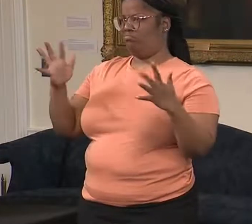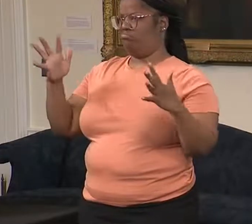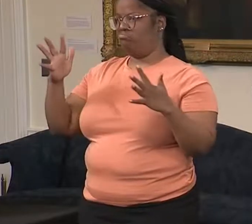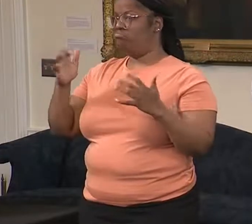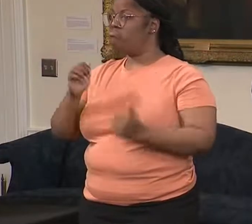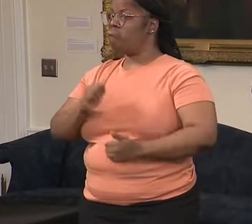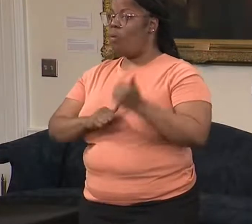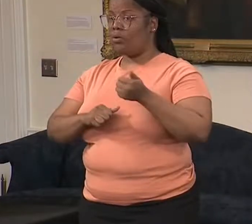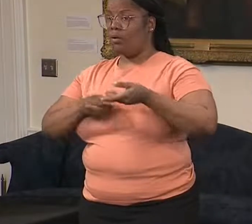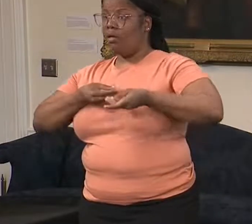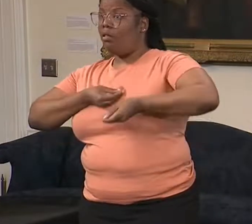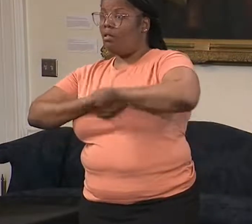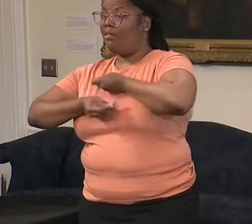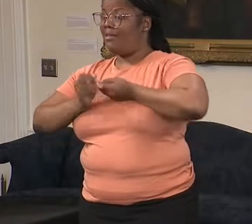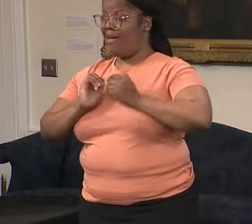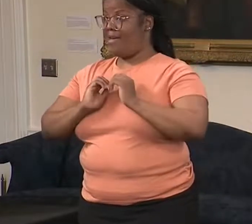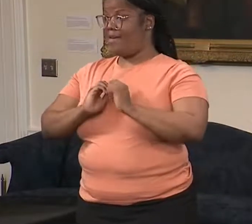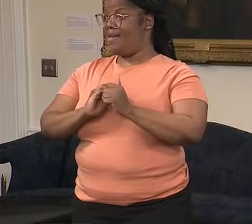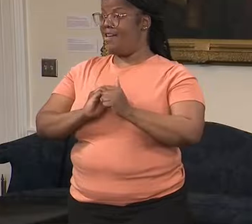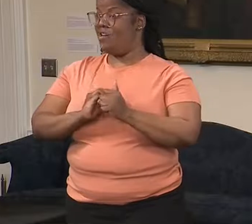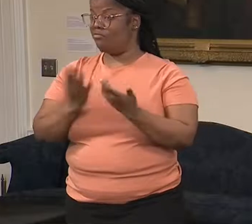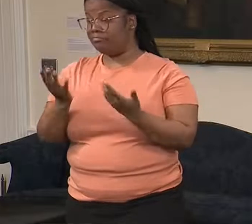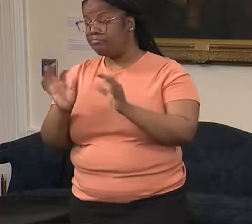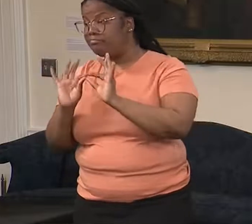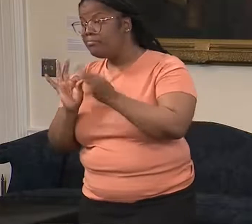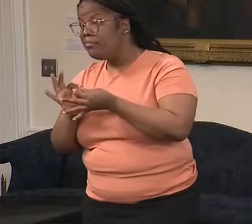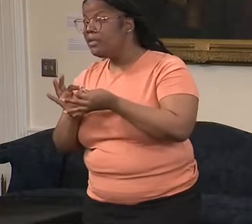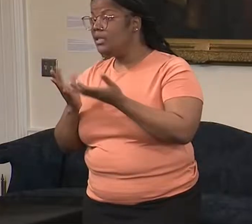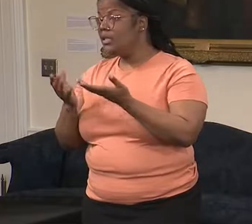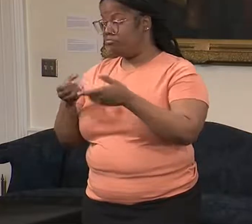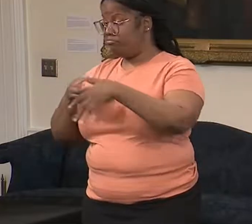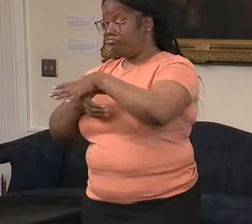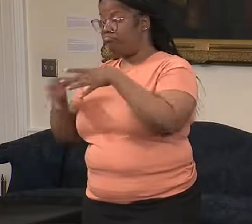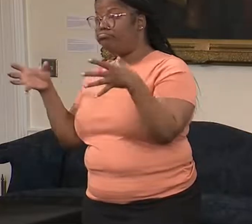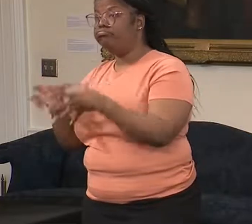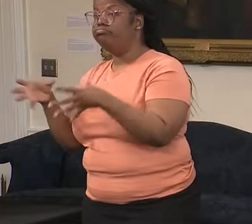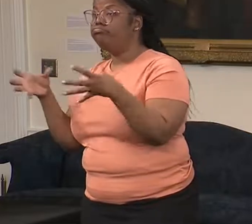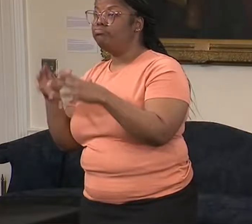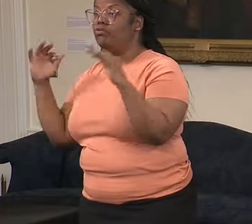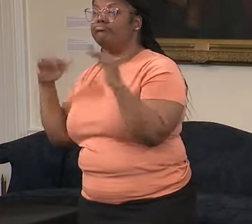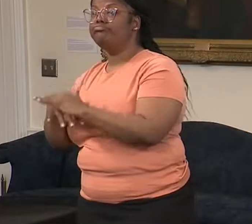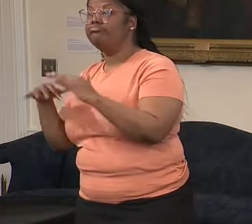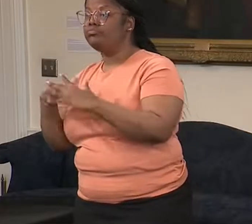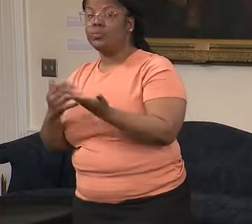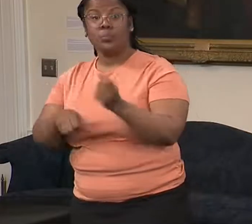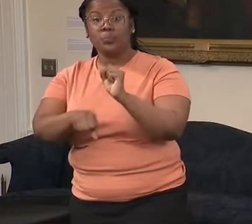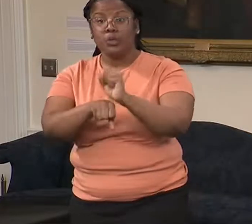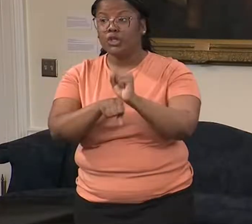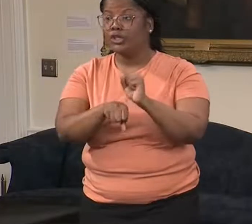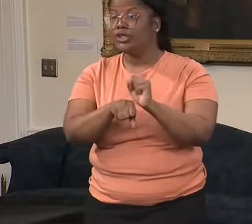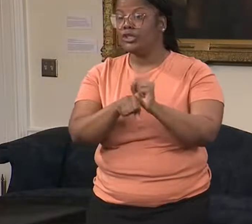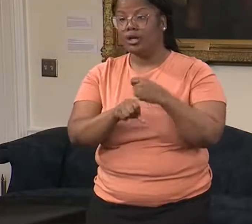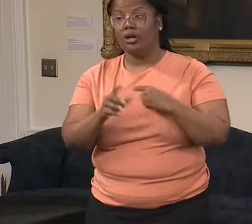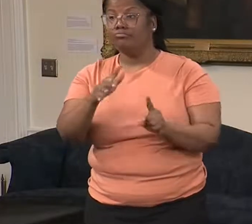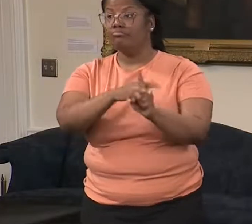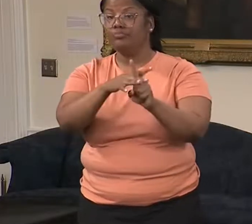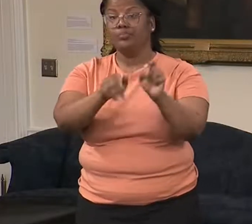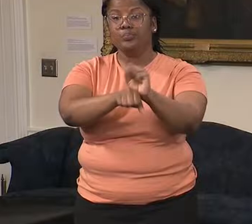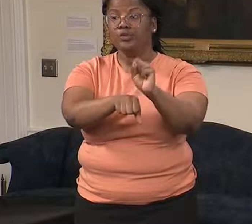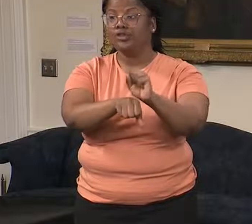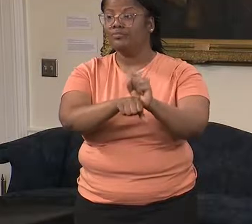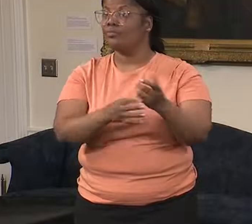mostly in offices, and travel. And when you've got states that are really high and people are traveling there a lot, we had